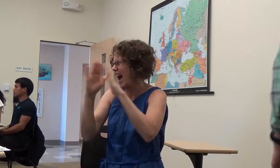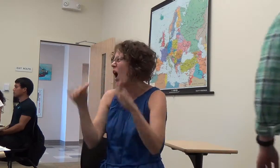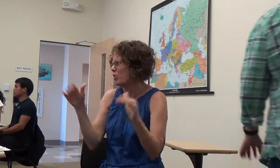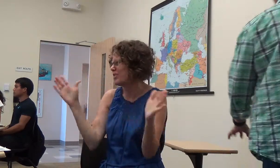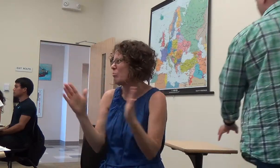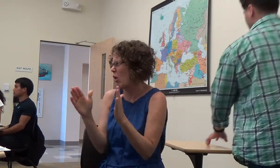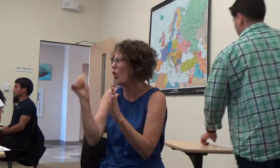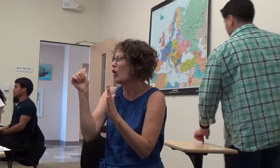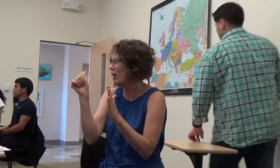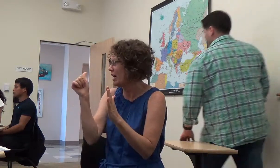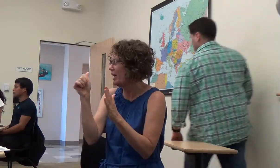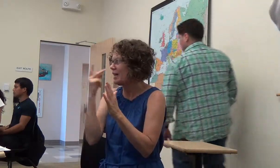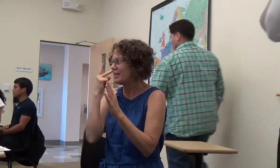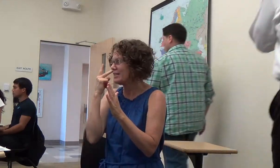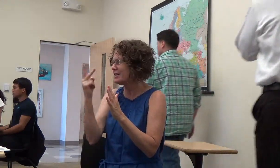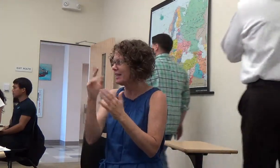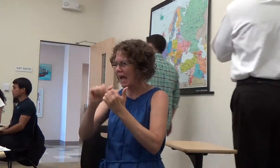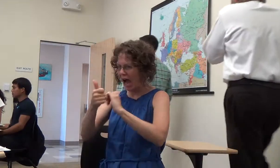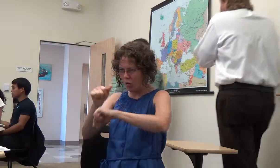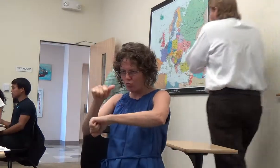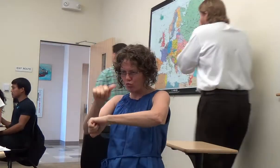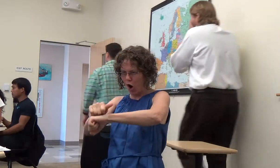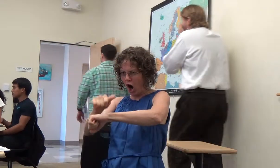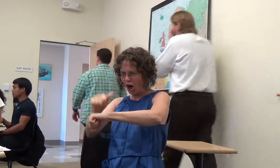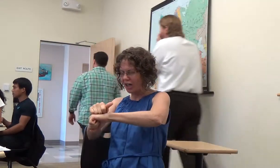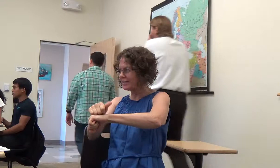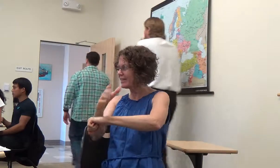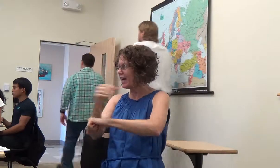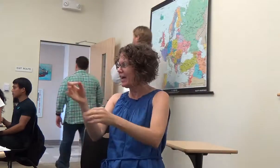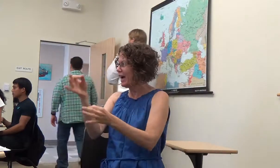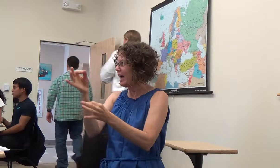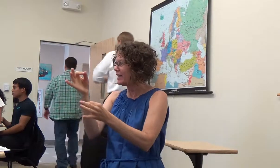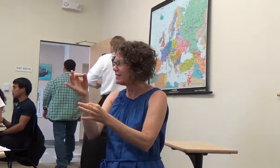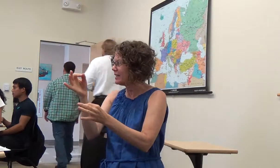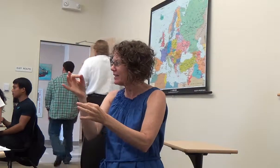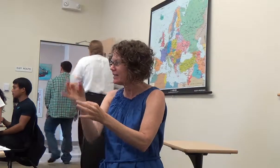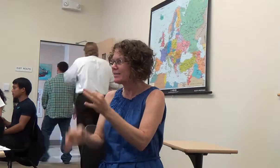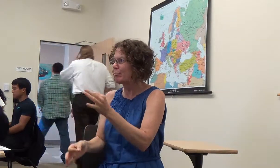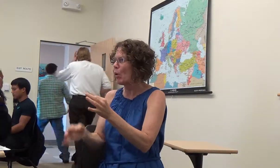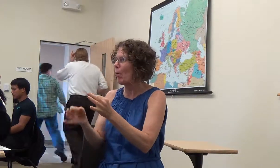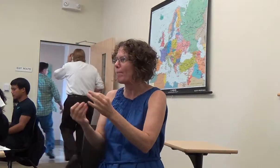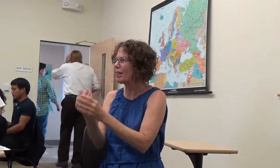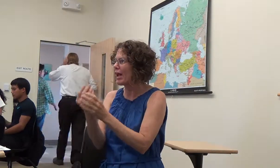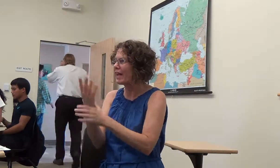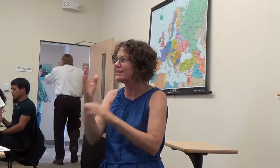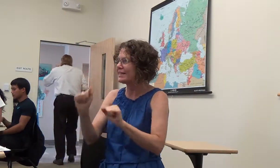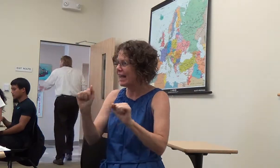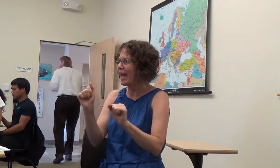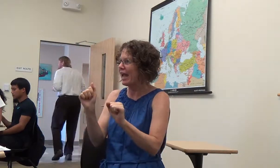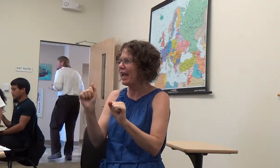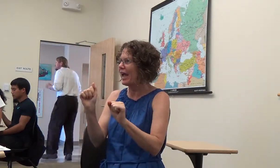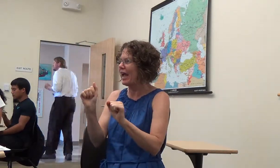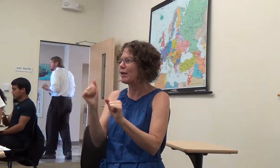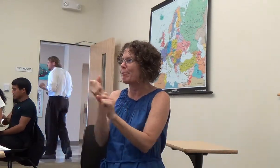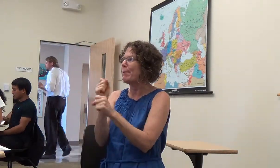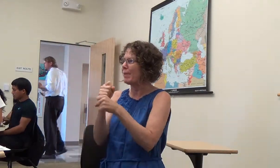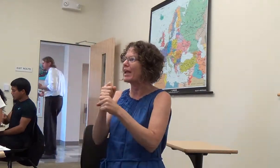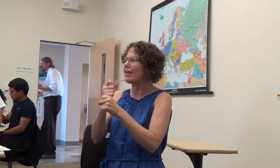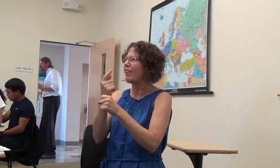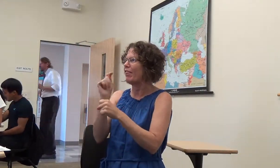how rocks and simple plants actually can make a big picture. If you just look at it